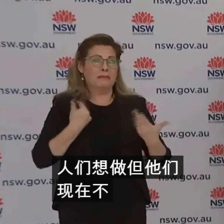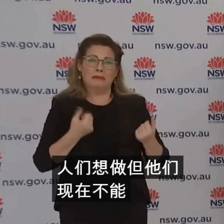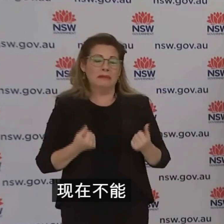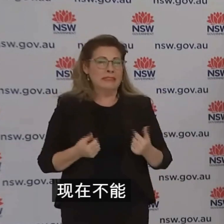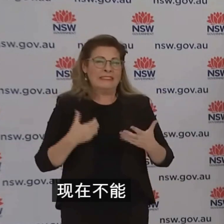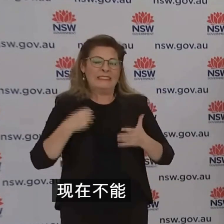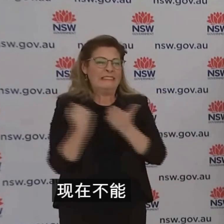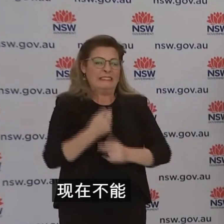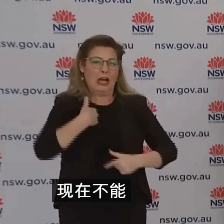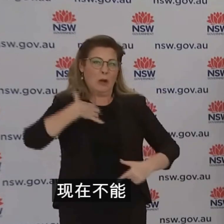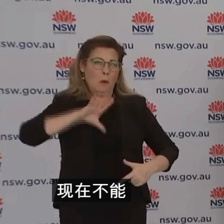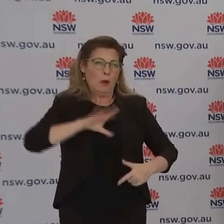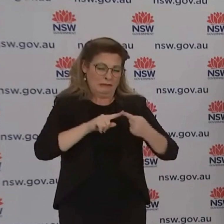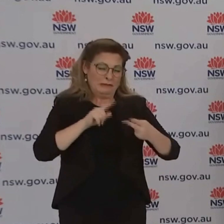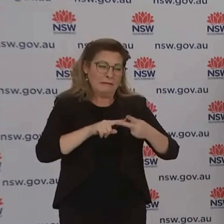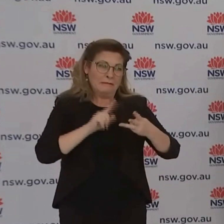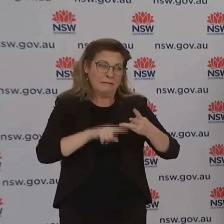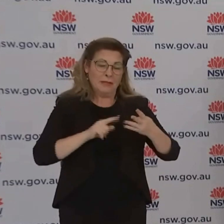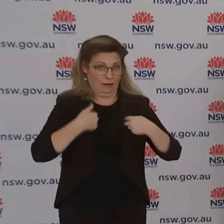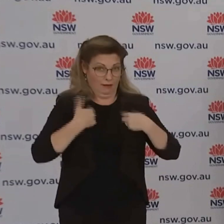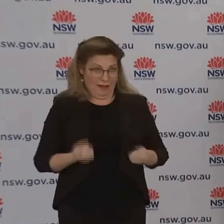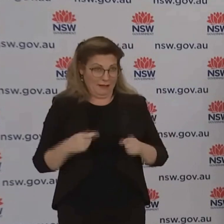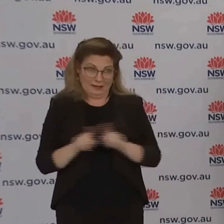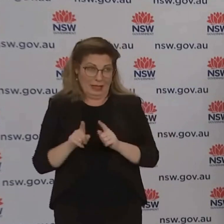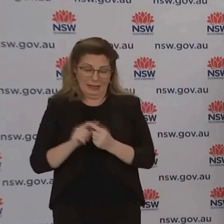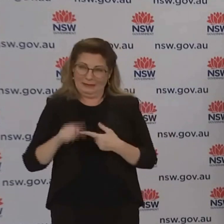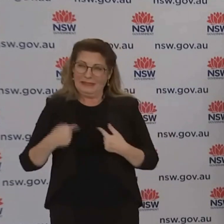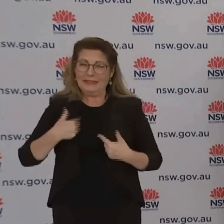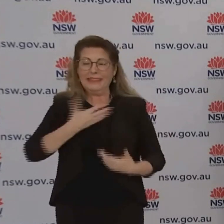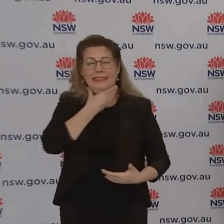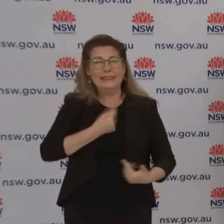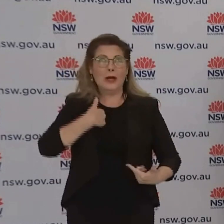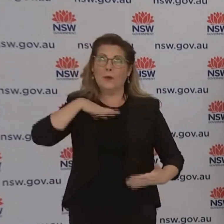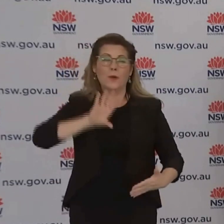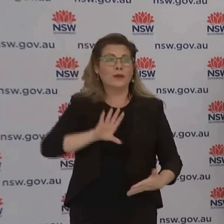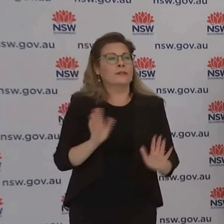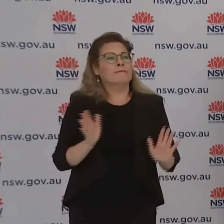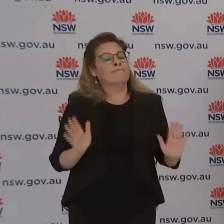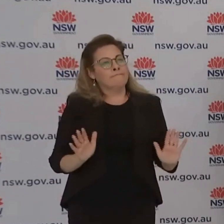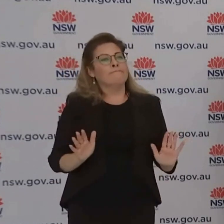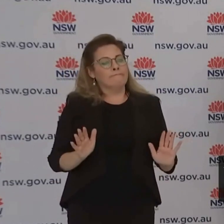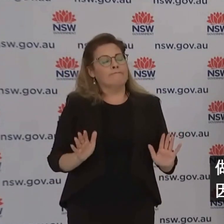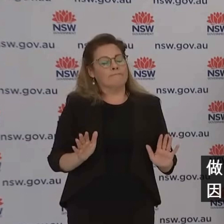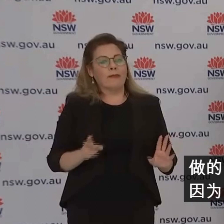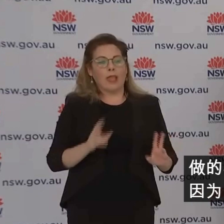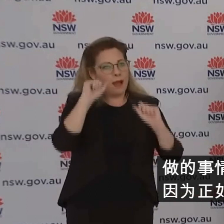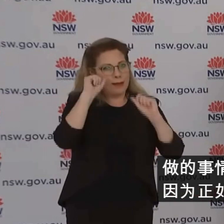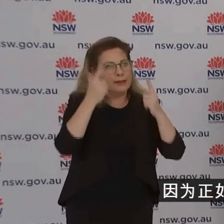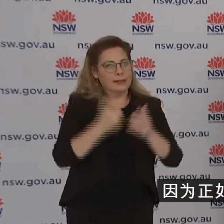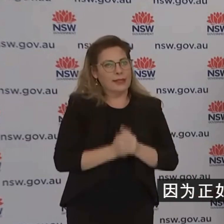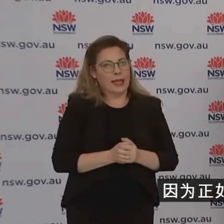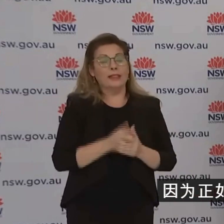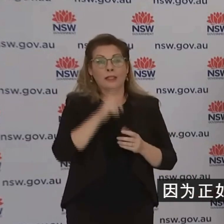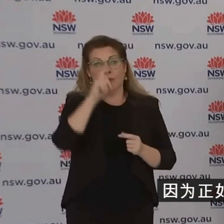my list. I'm sure everybody does as well. But we'll be able to look forward to those things once we get our vaccination rates up, because as you see around